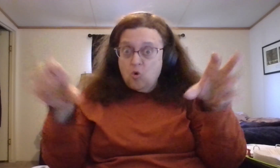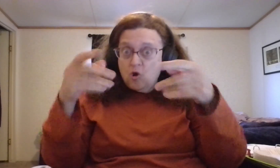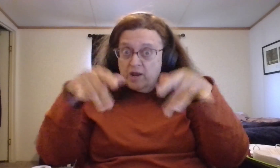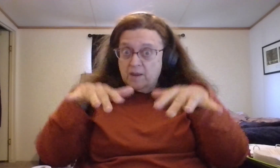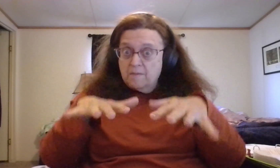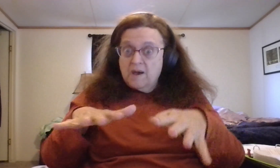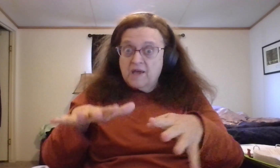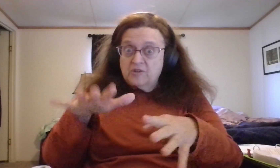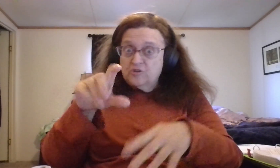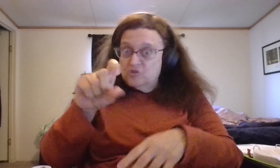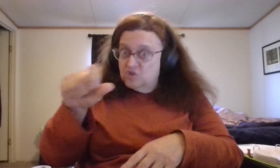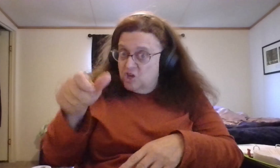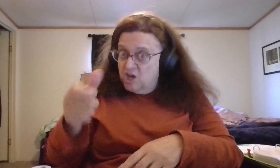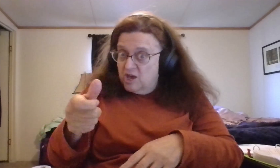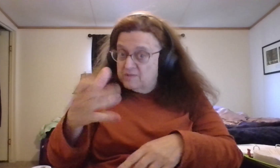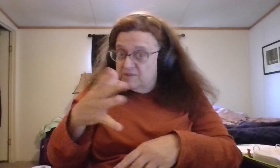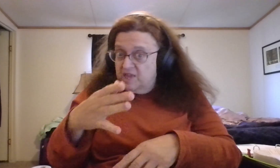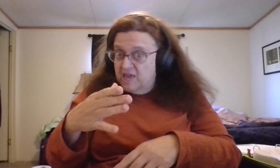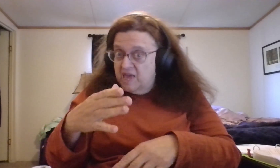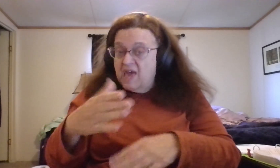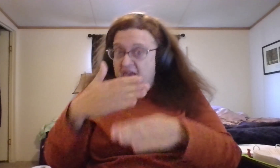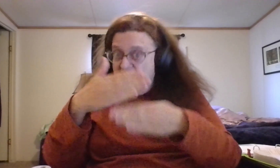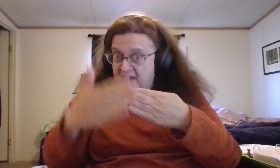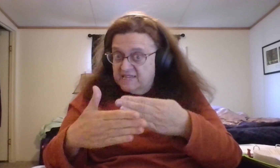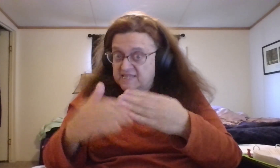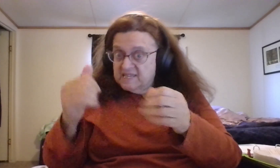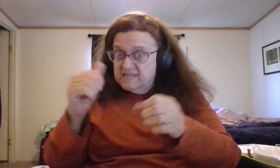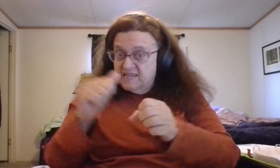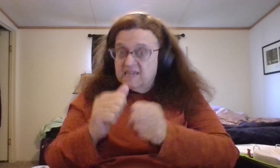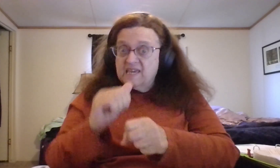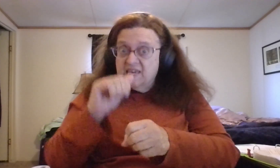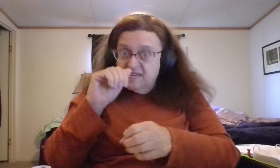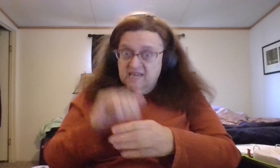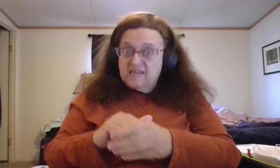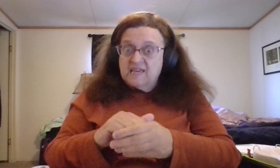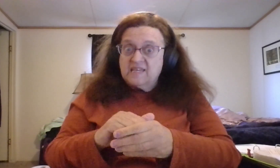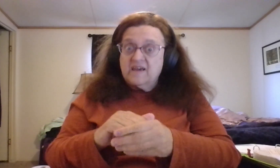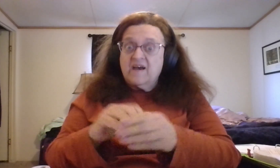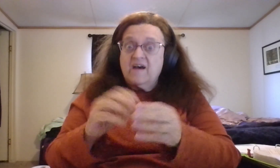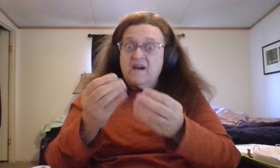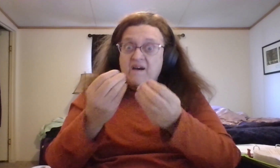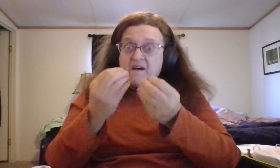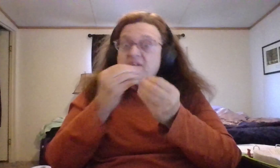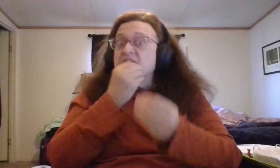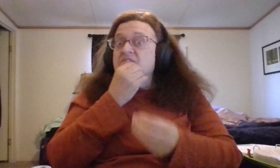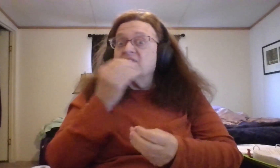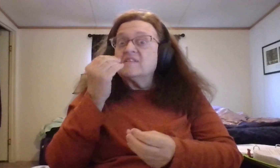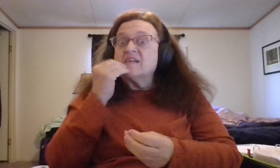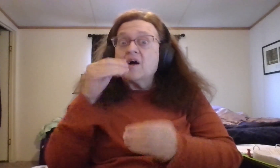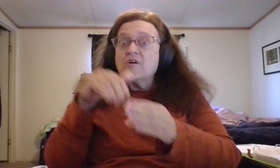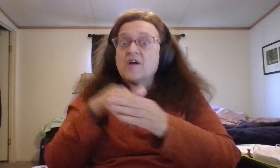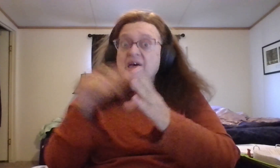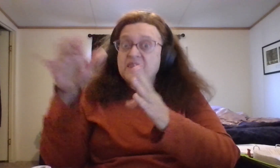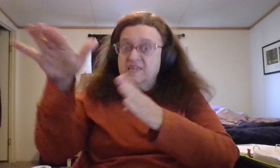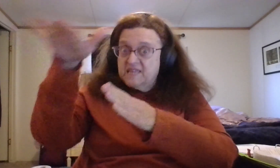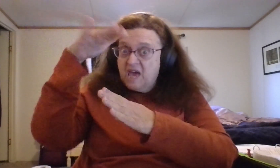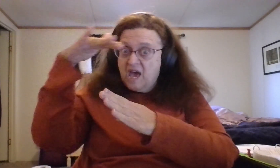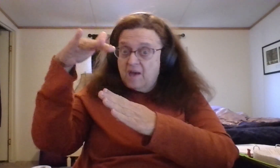knobs ending in a stylized flower at the top. This was